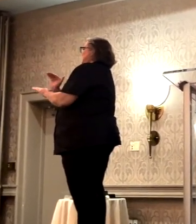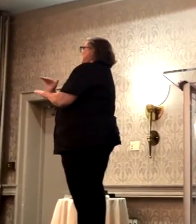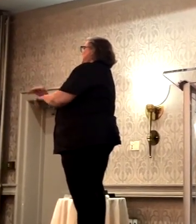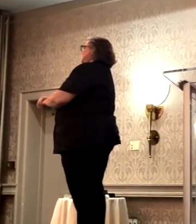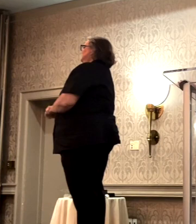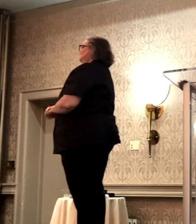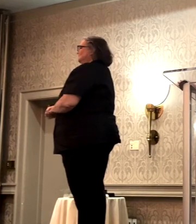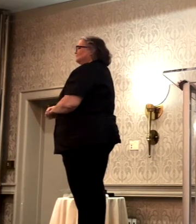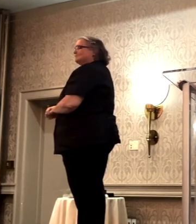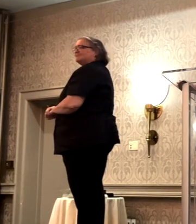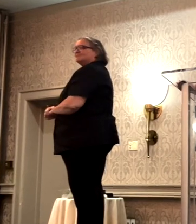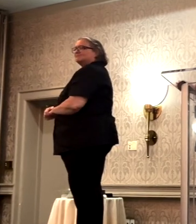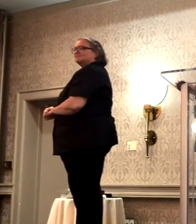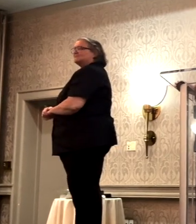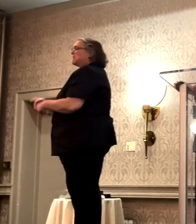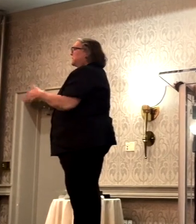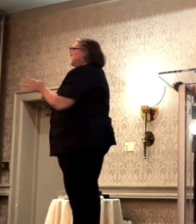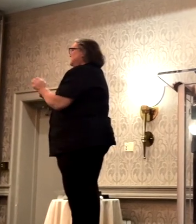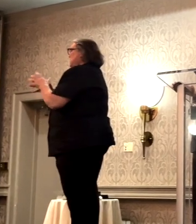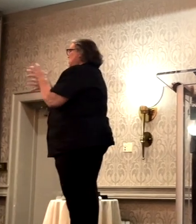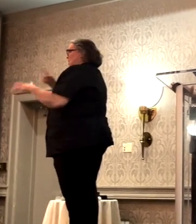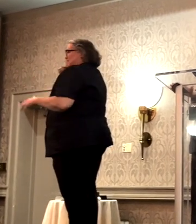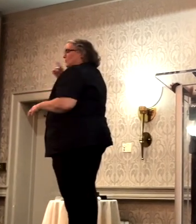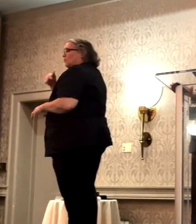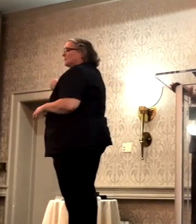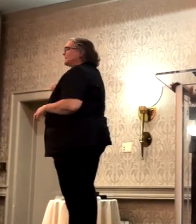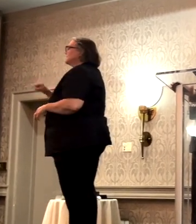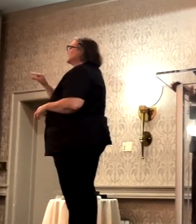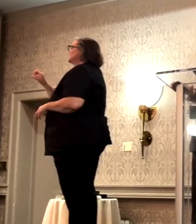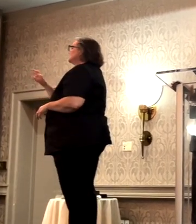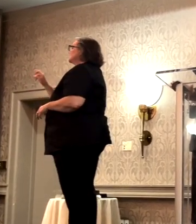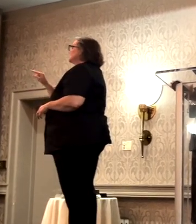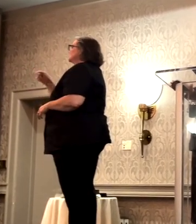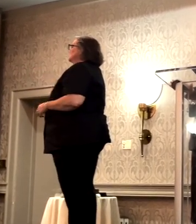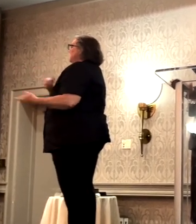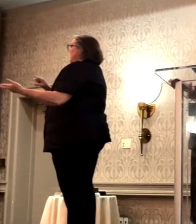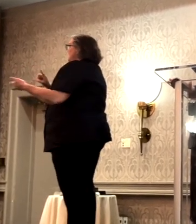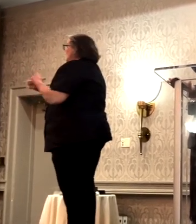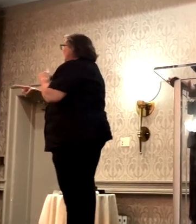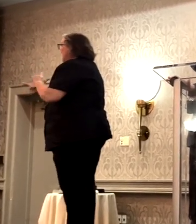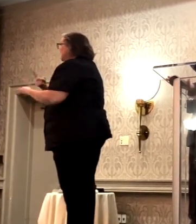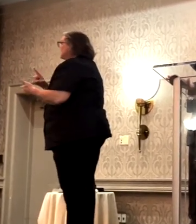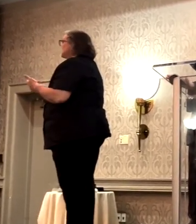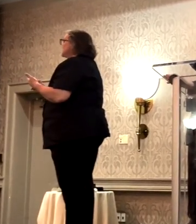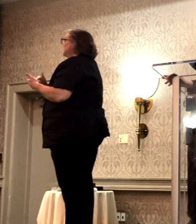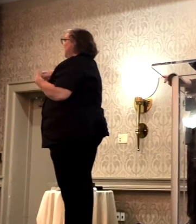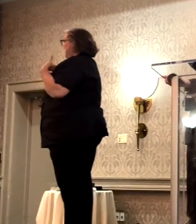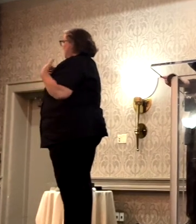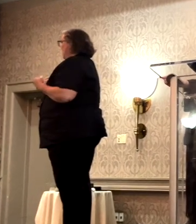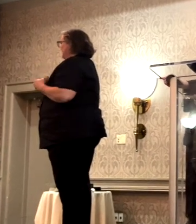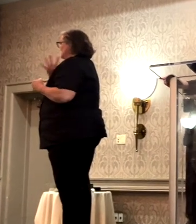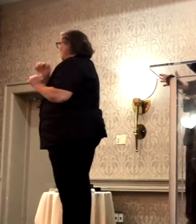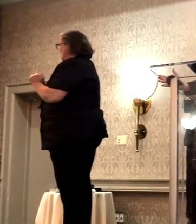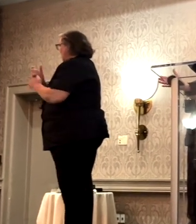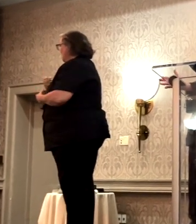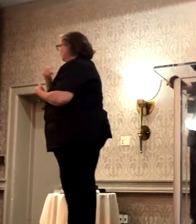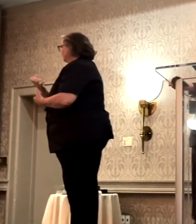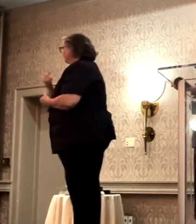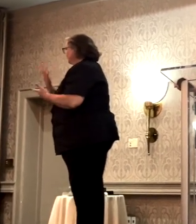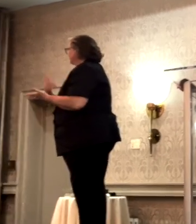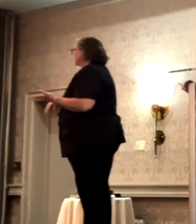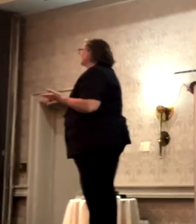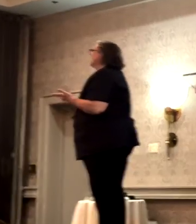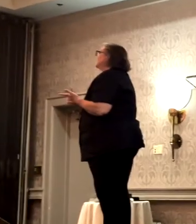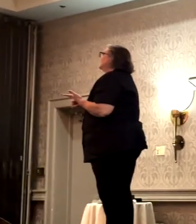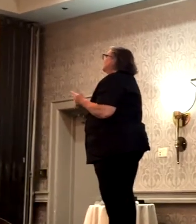That means so much to me. Georgie is my friend, she's my confidant, and